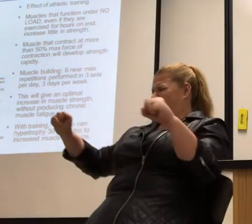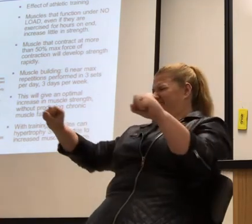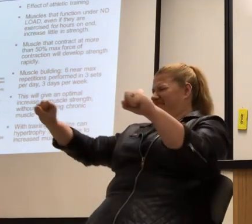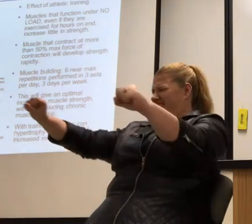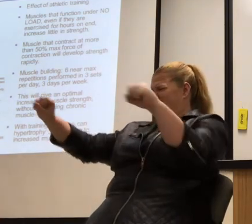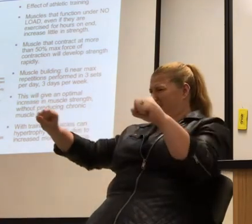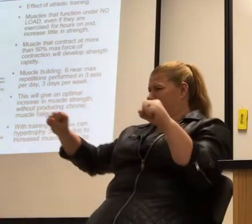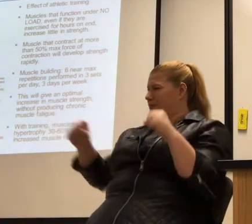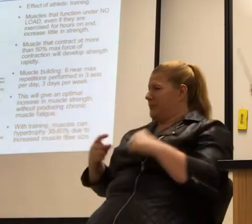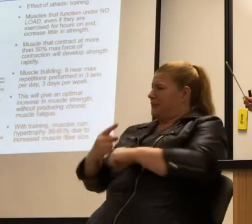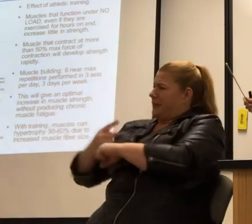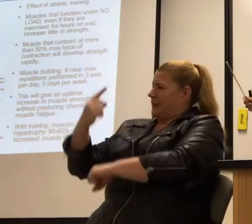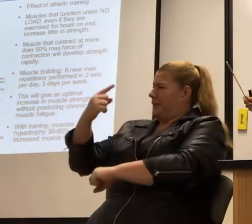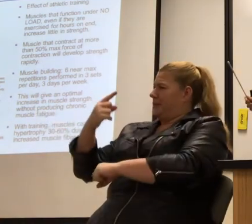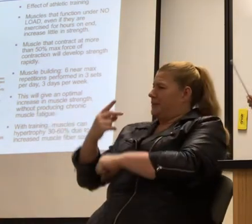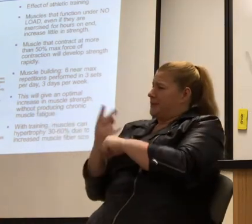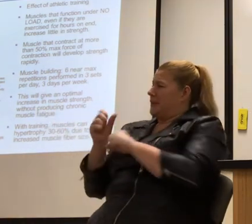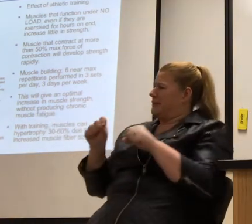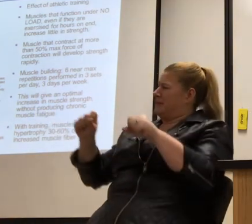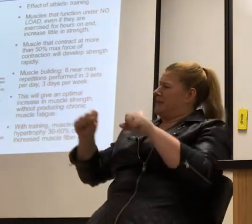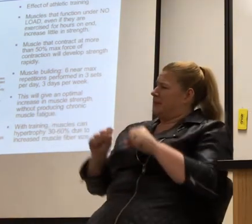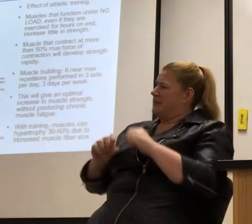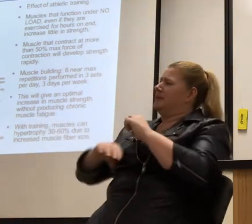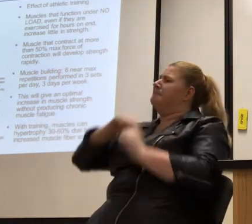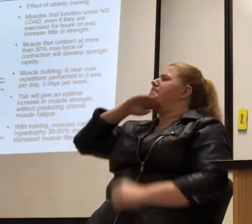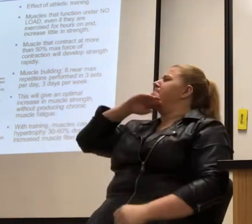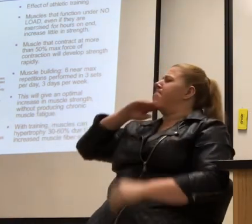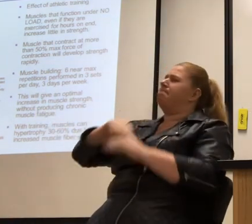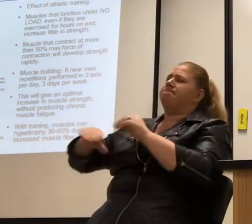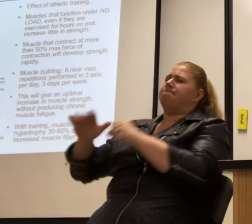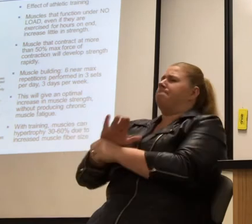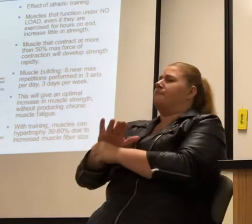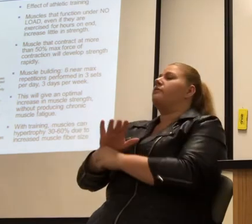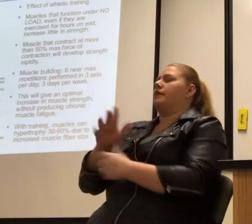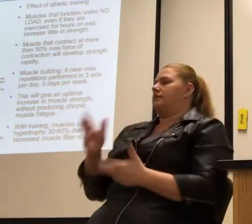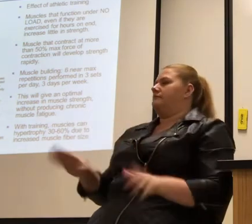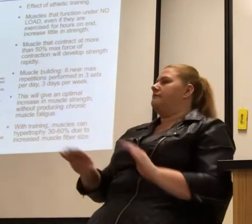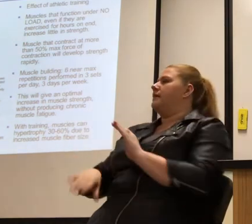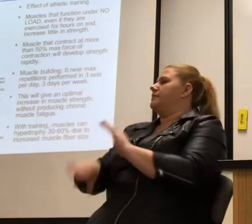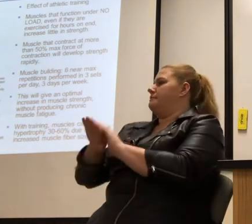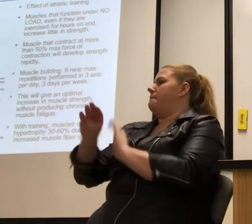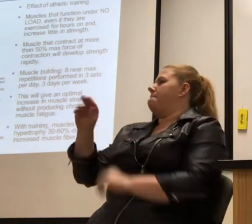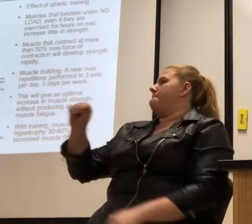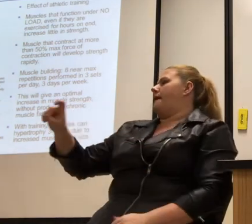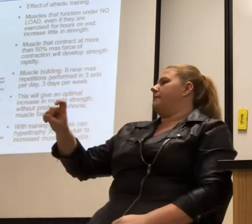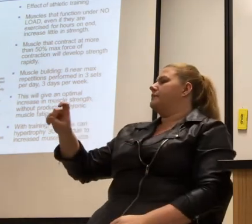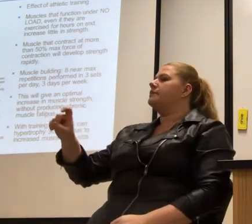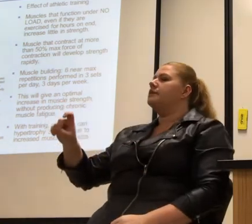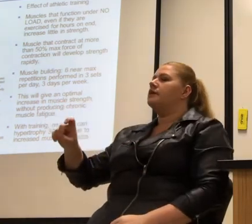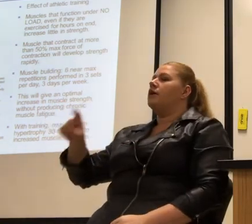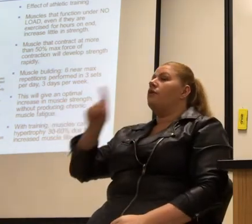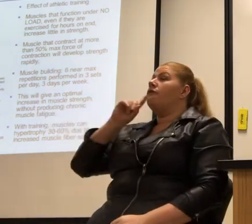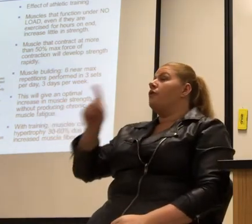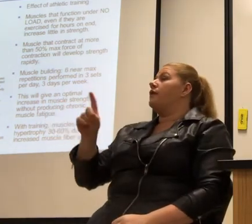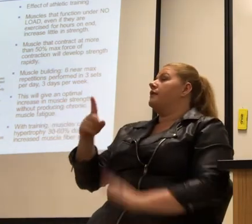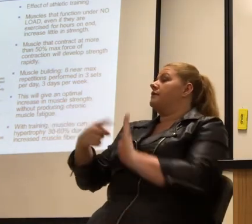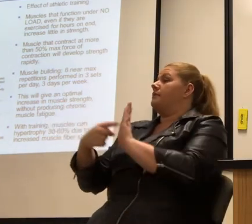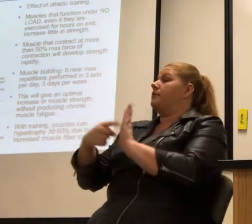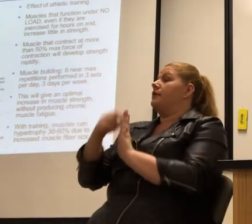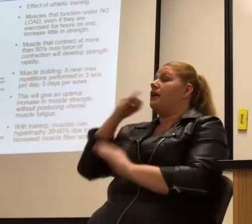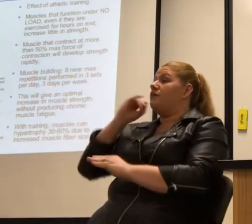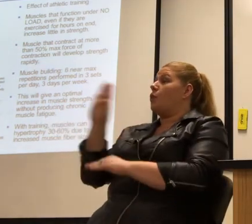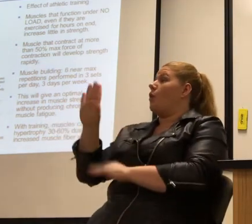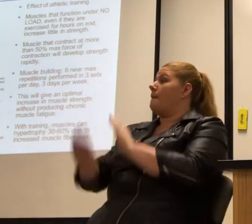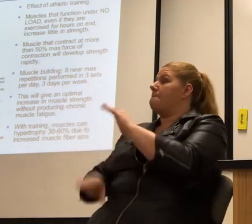bench press 1 or 2 times, that's your max, depending on who you talk to. For example, if 225 is